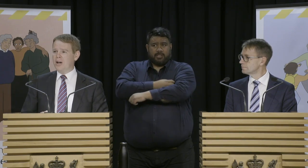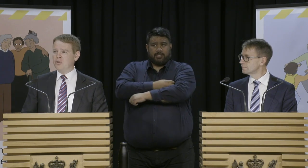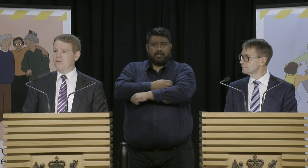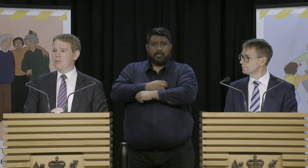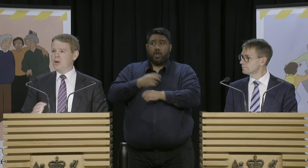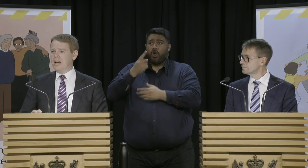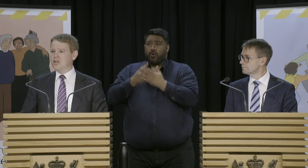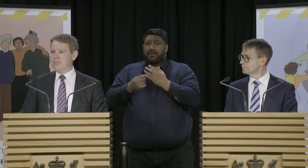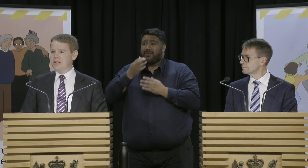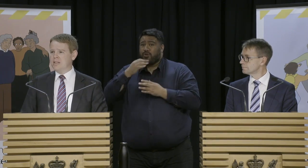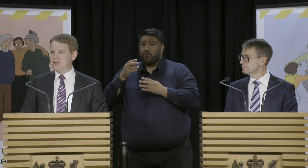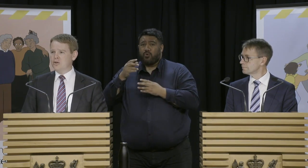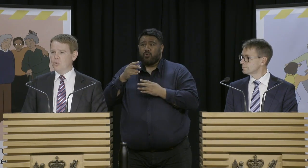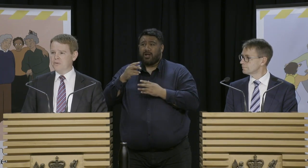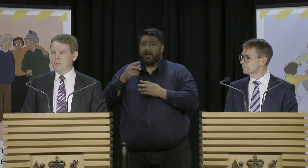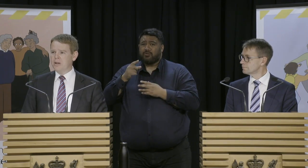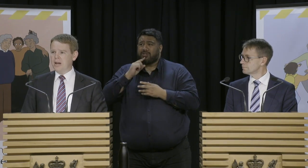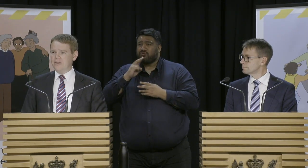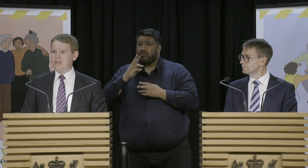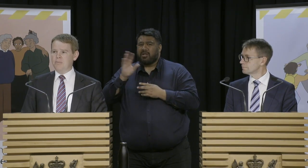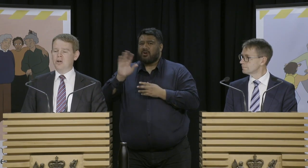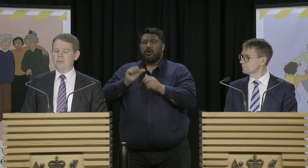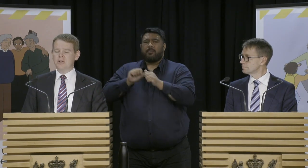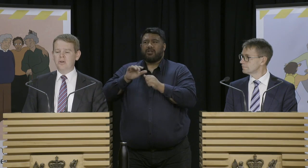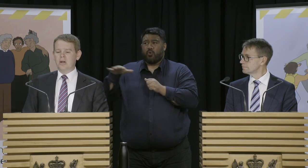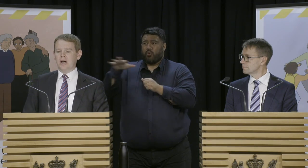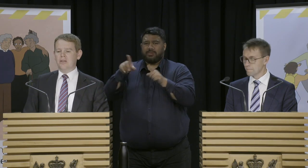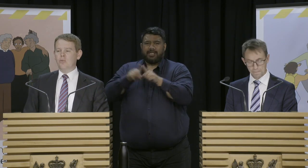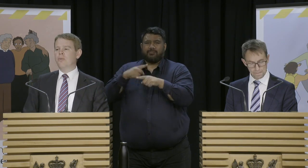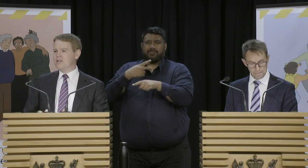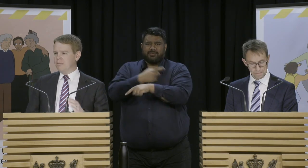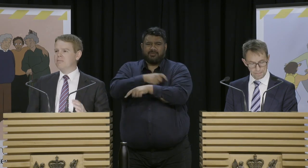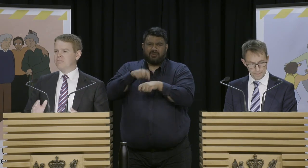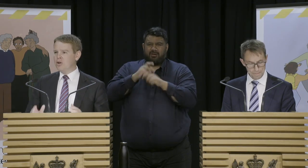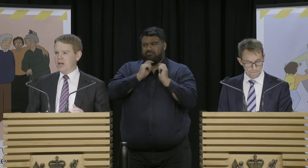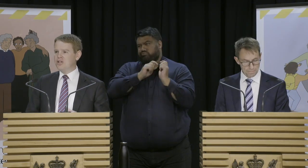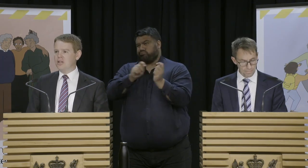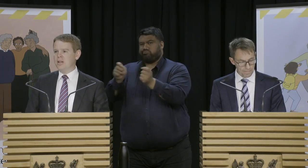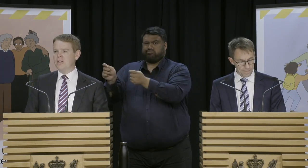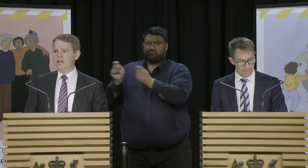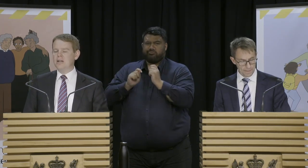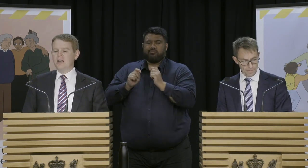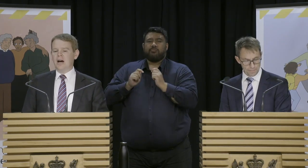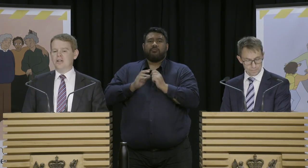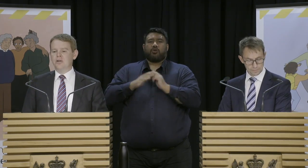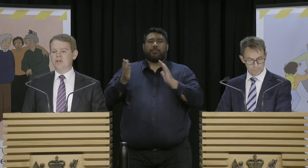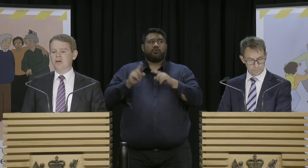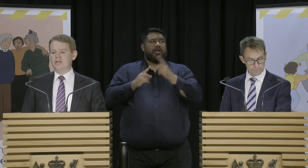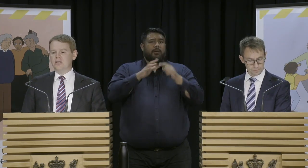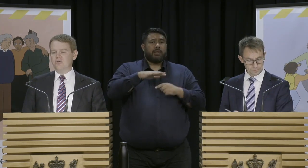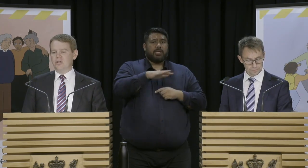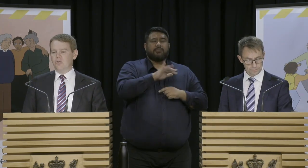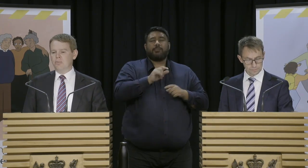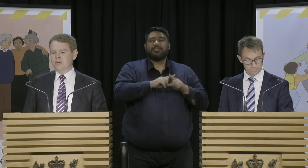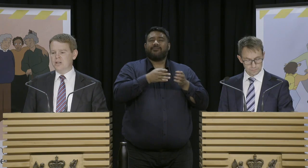a few hundred of them when actually it makes sense to do all of them at the same time. So there will be some variation in that. In terms of